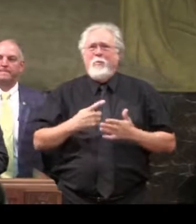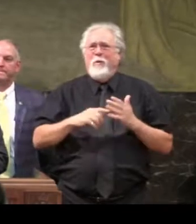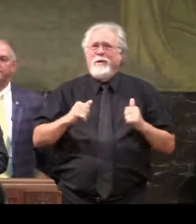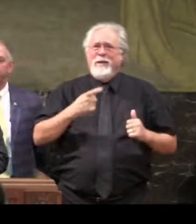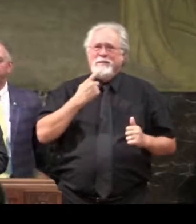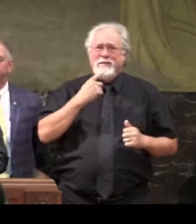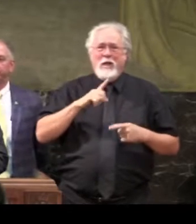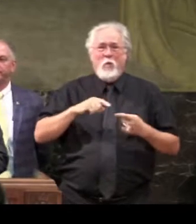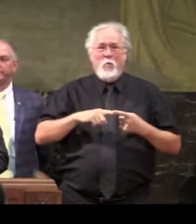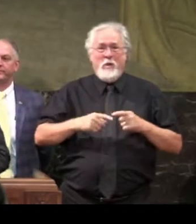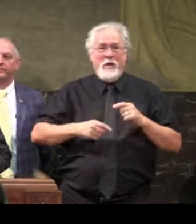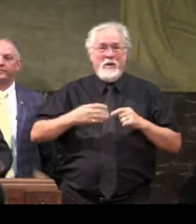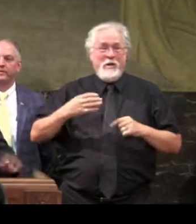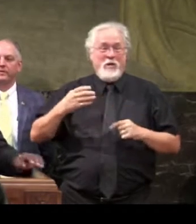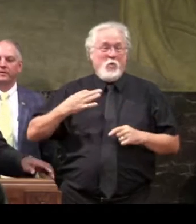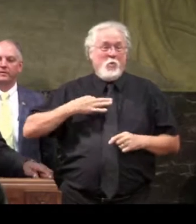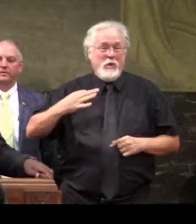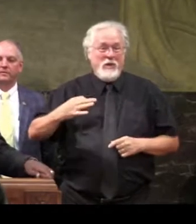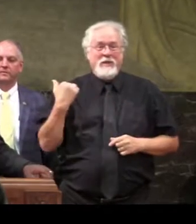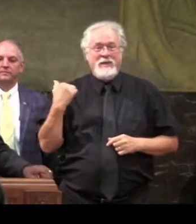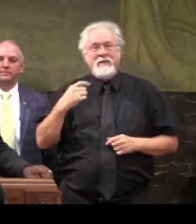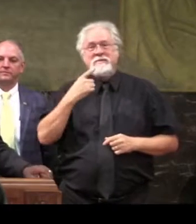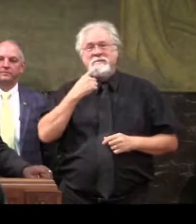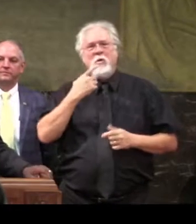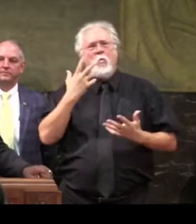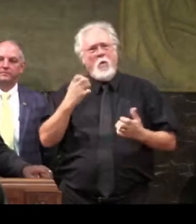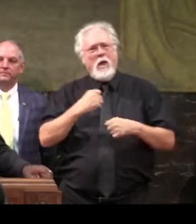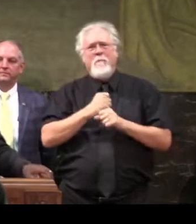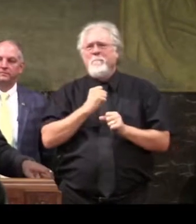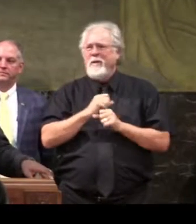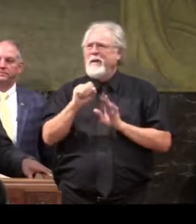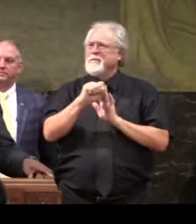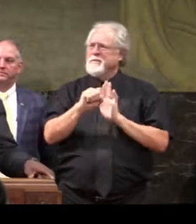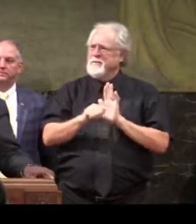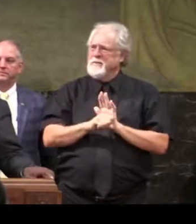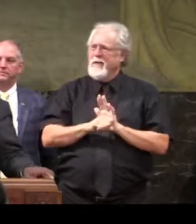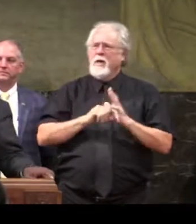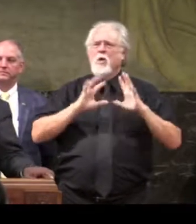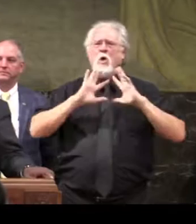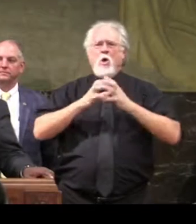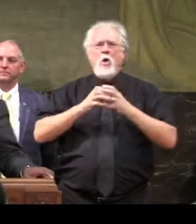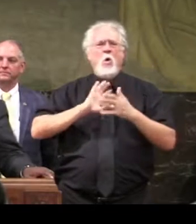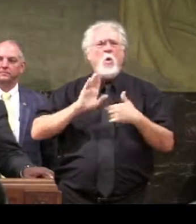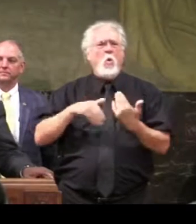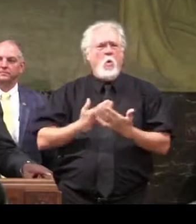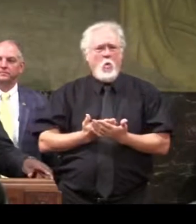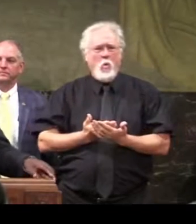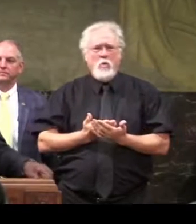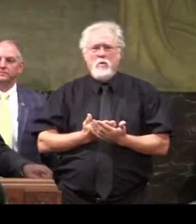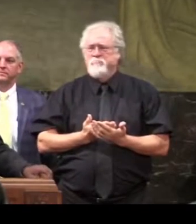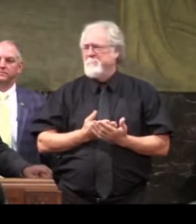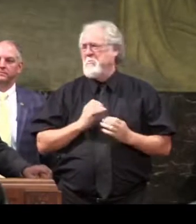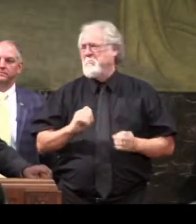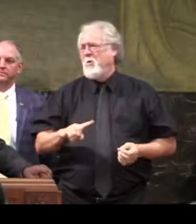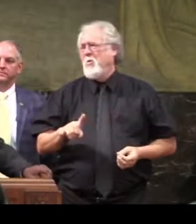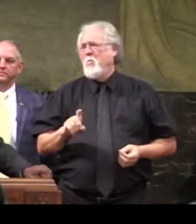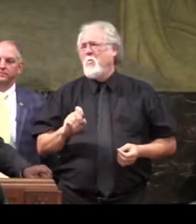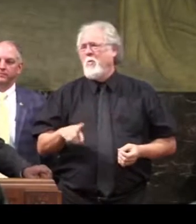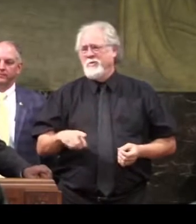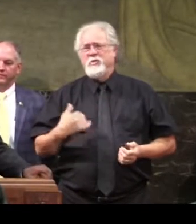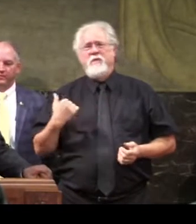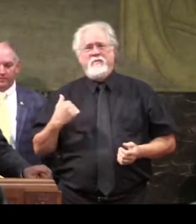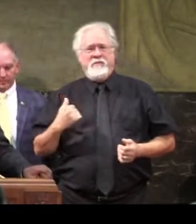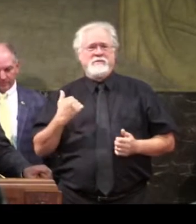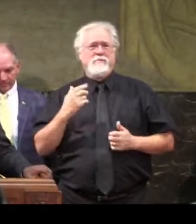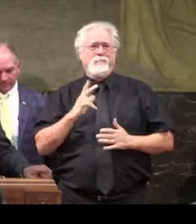Edwards? When he was running, he indicated that he wanted to make the state whole, and there's no question that this